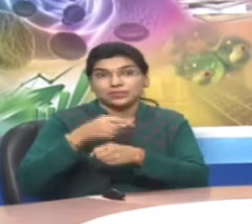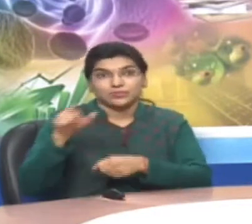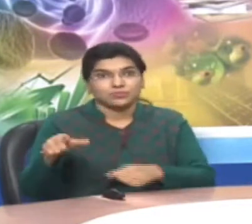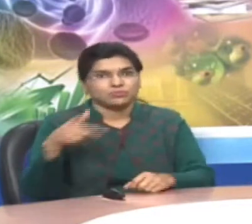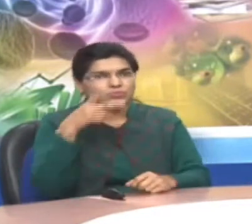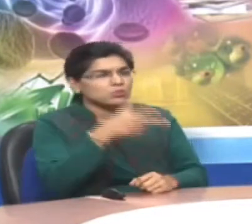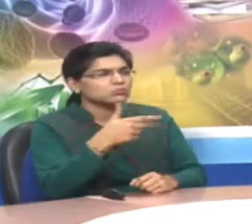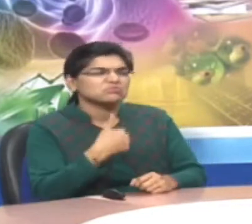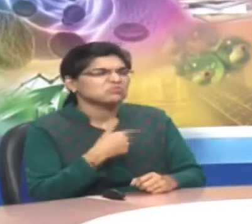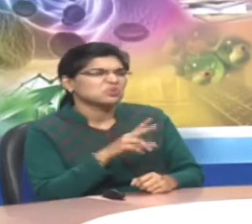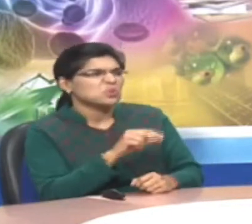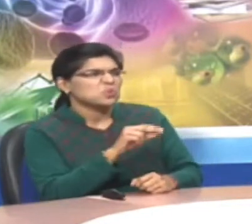Gerard says no.